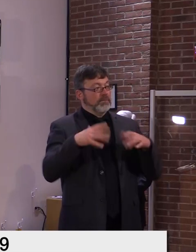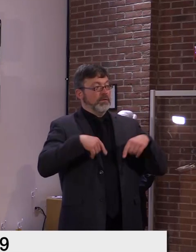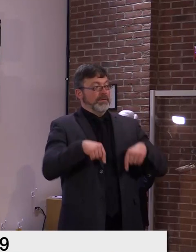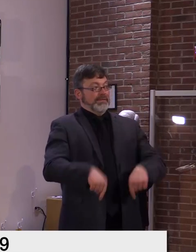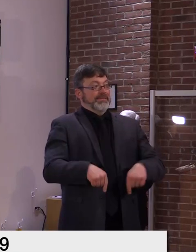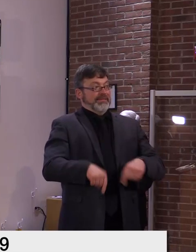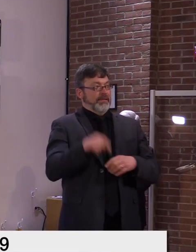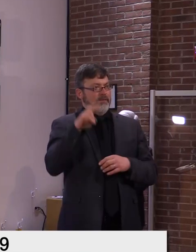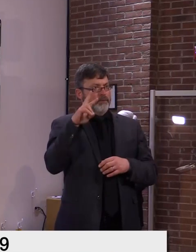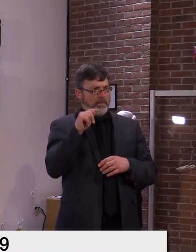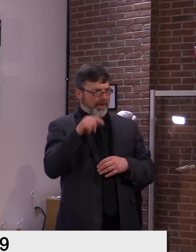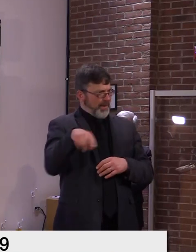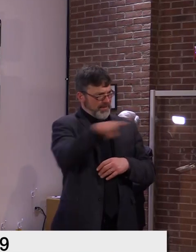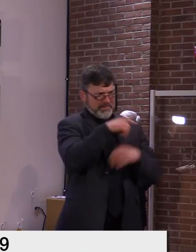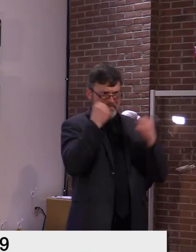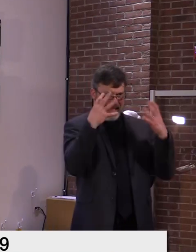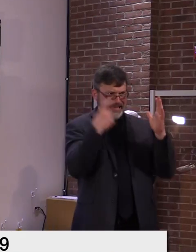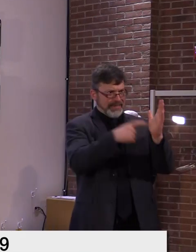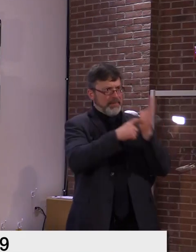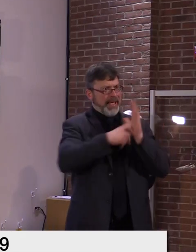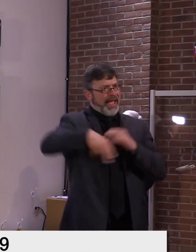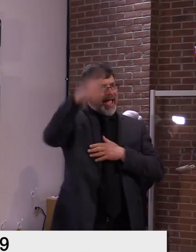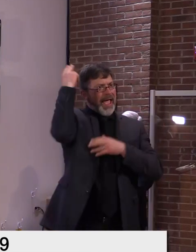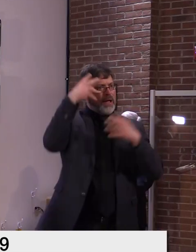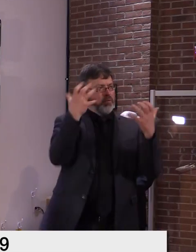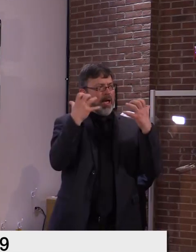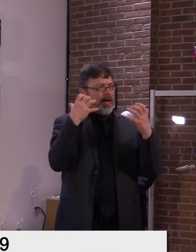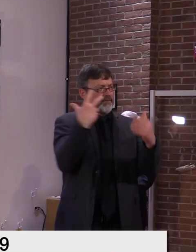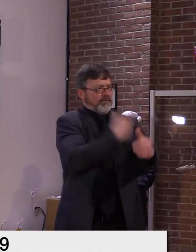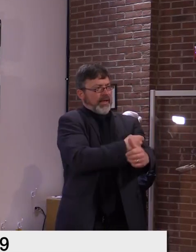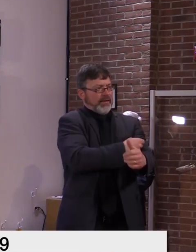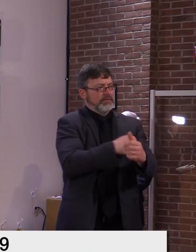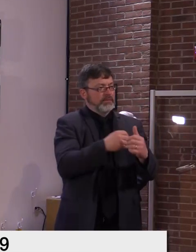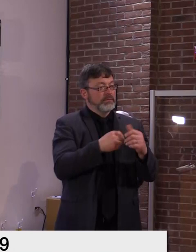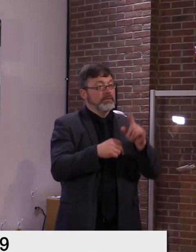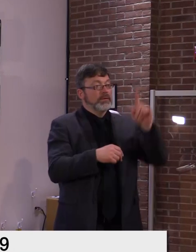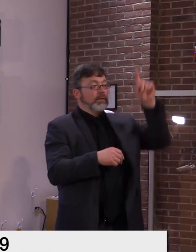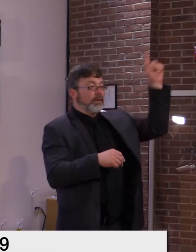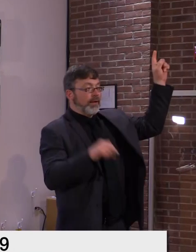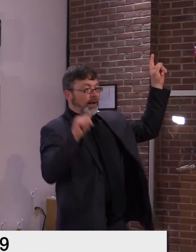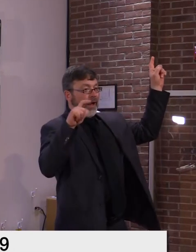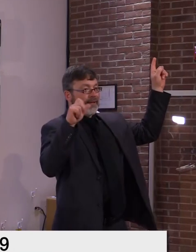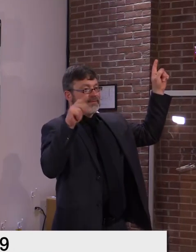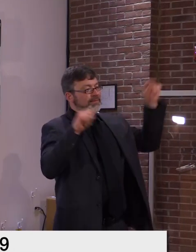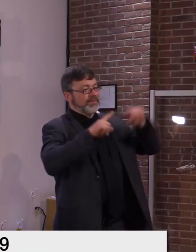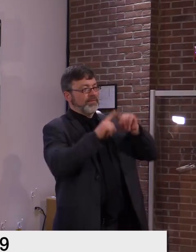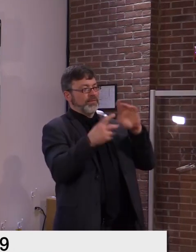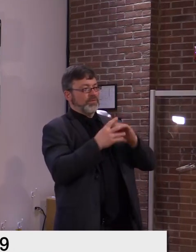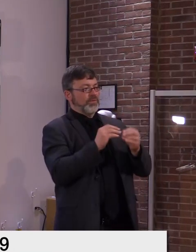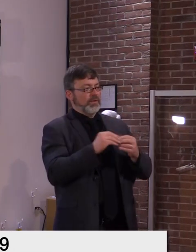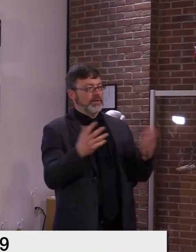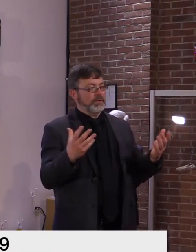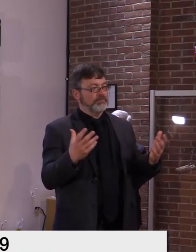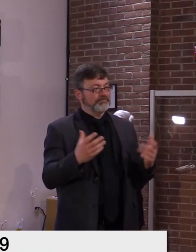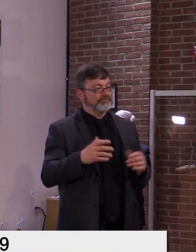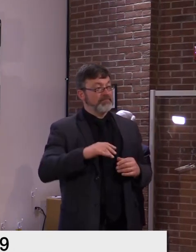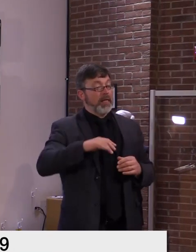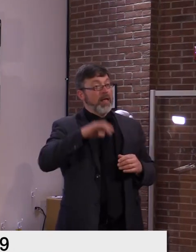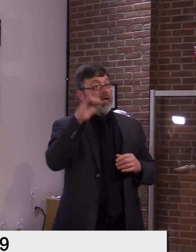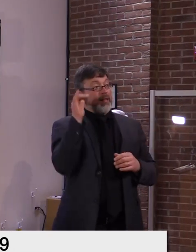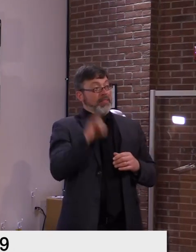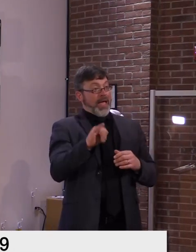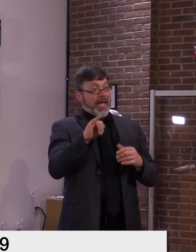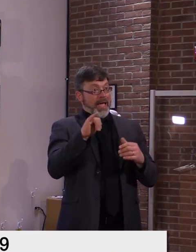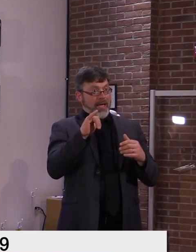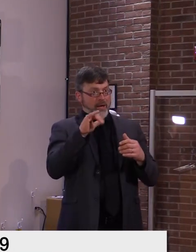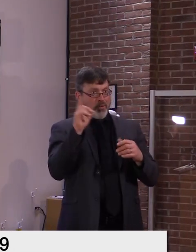continues. But I haven't heard any discussion about shipping to other states. But I